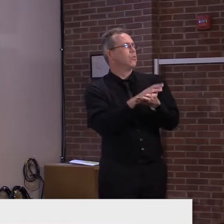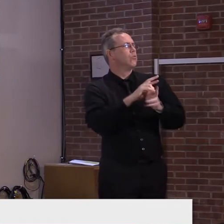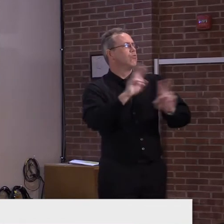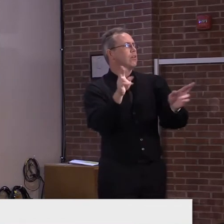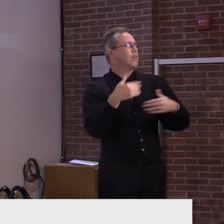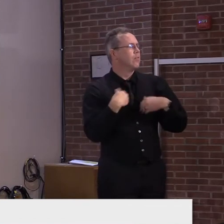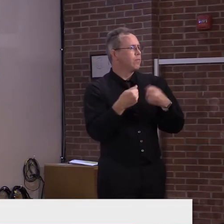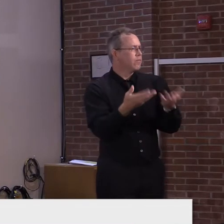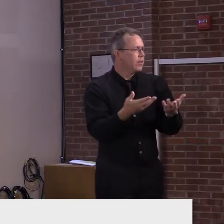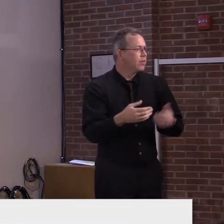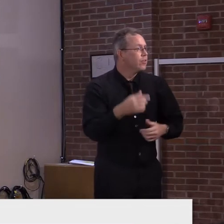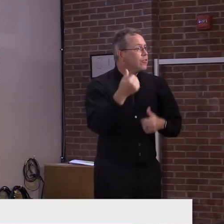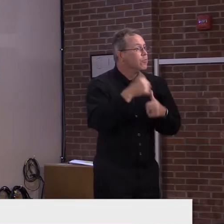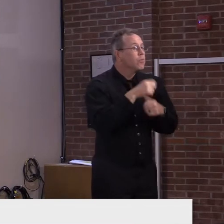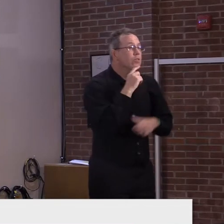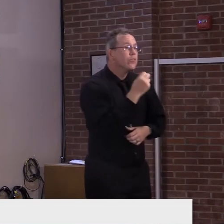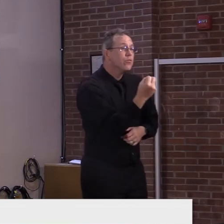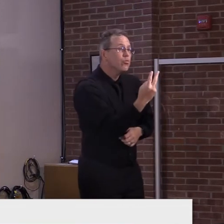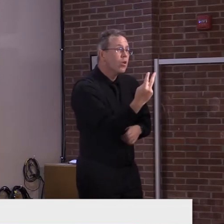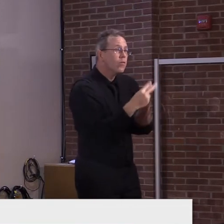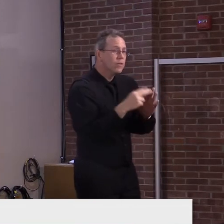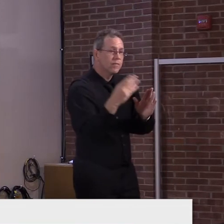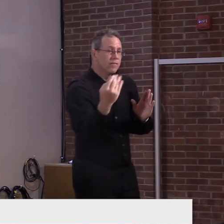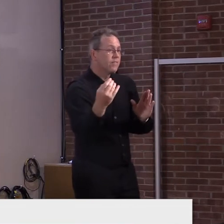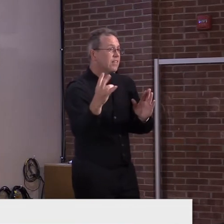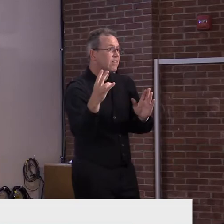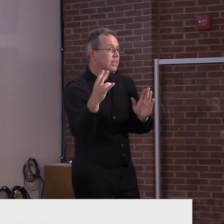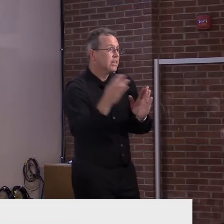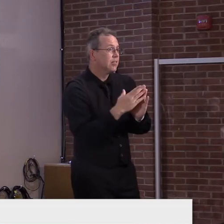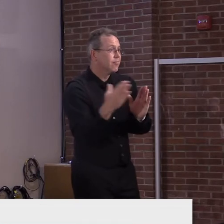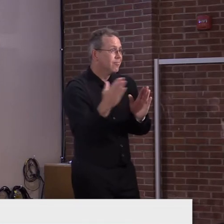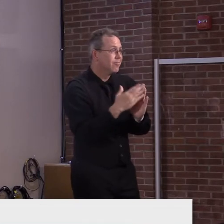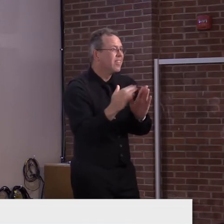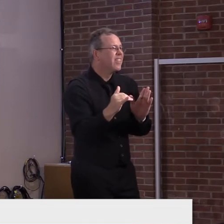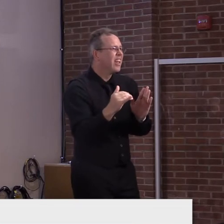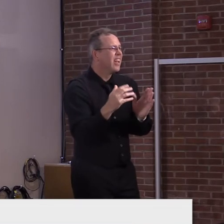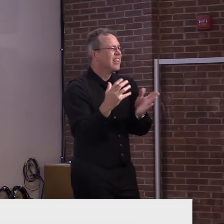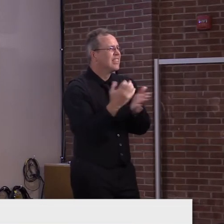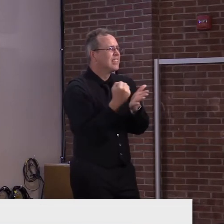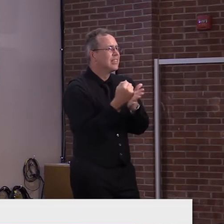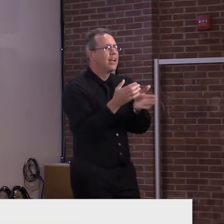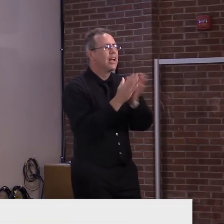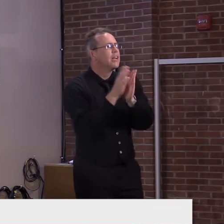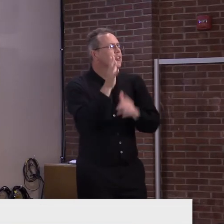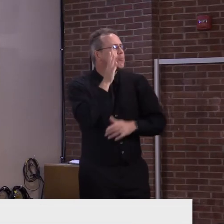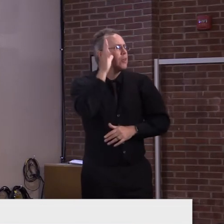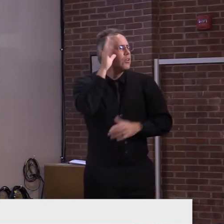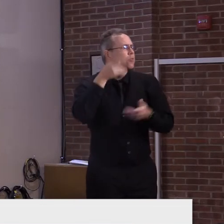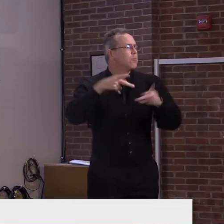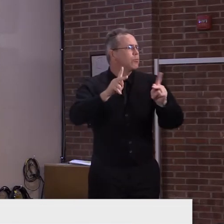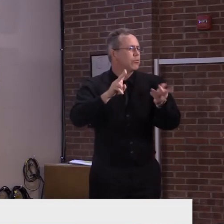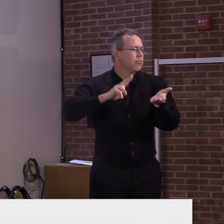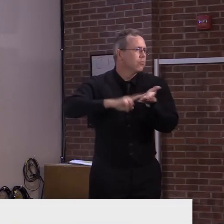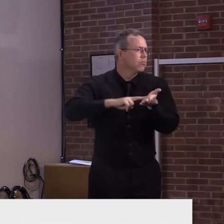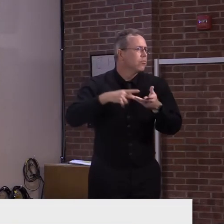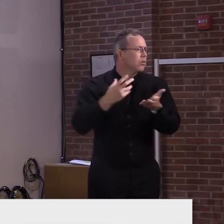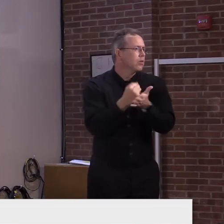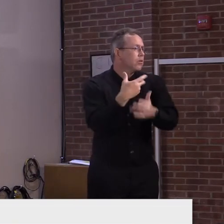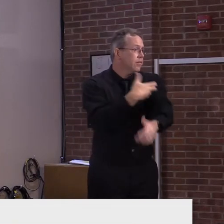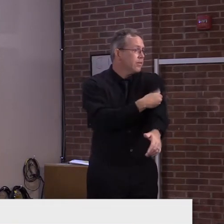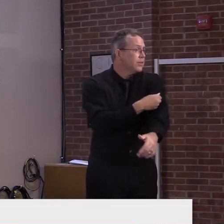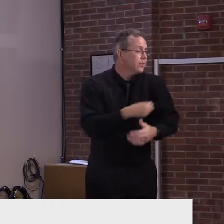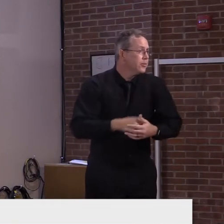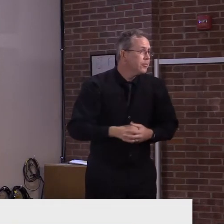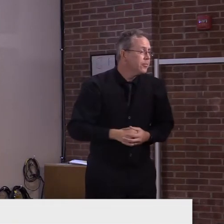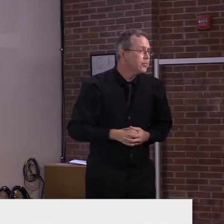to 17, you'll need to get a parent or guardian's permission to get vaccinated. As the governor has pointed